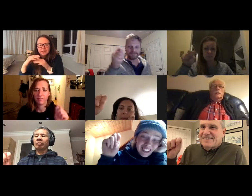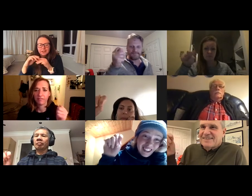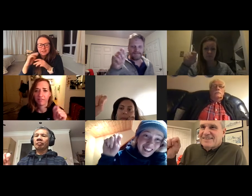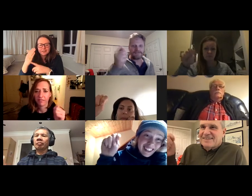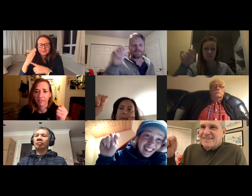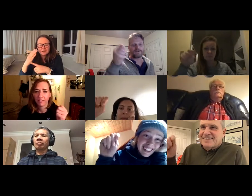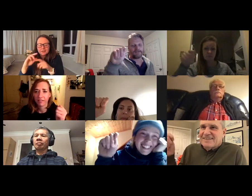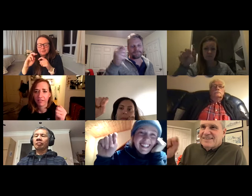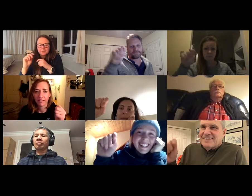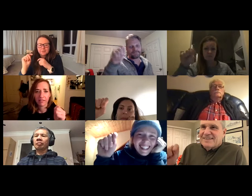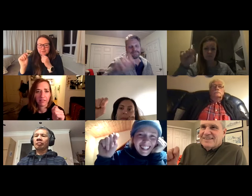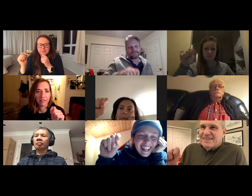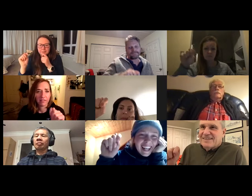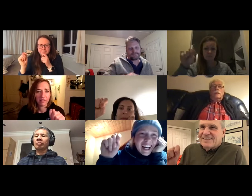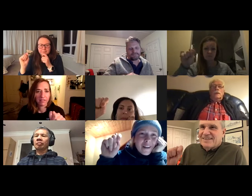one to know. T for toilet.